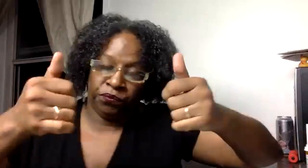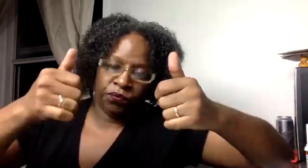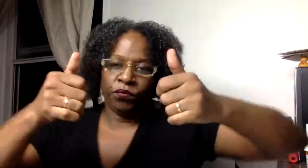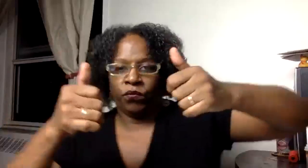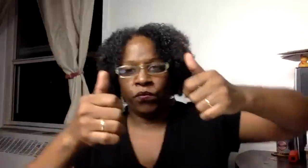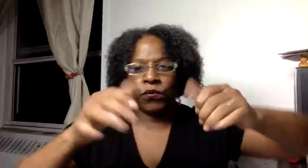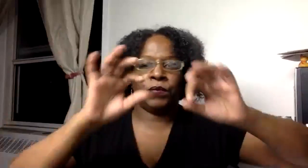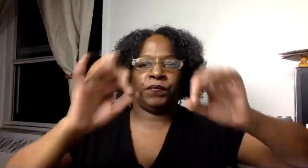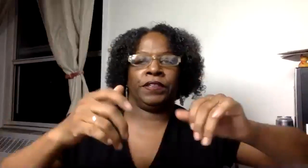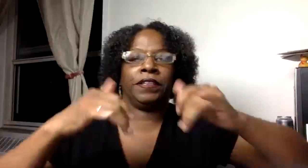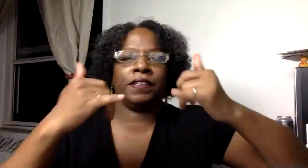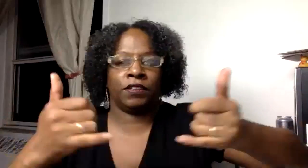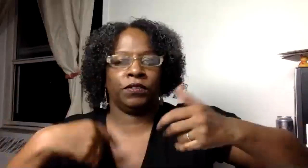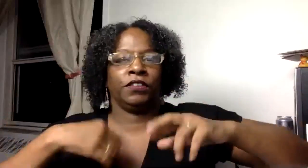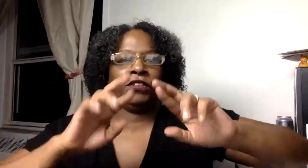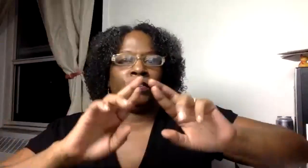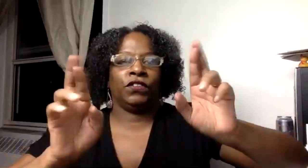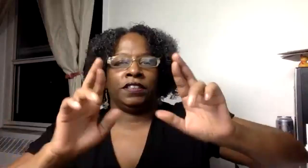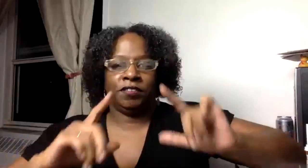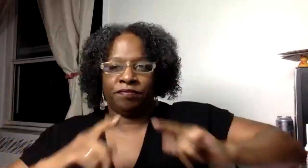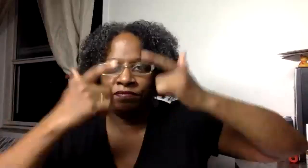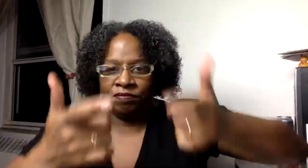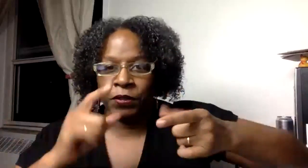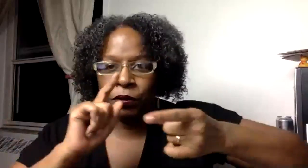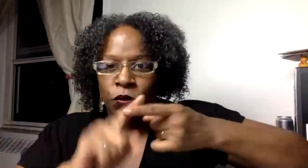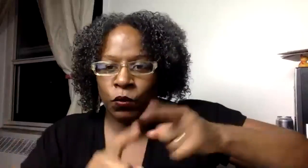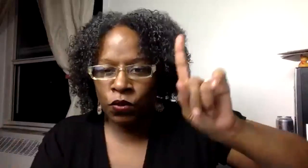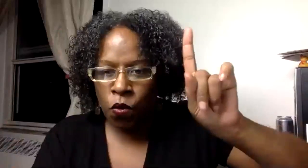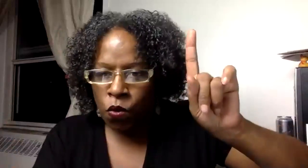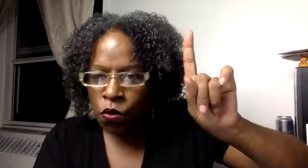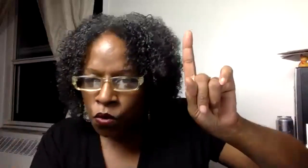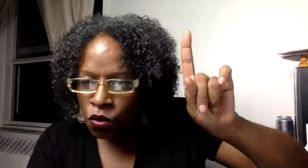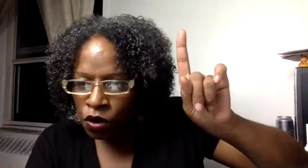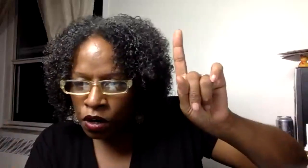So make sure everyone can stay muted for this next part so that people can hear the voicing that's happening.